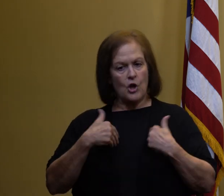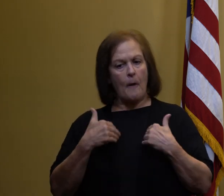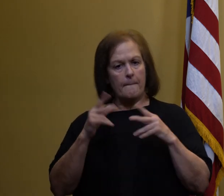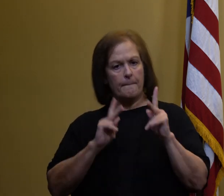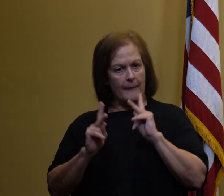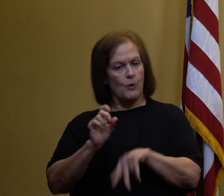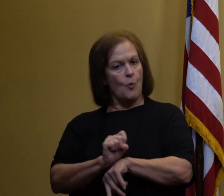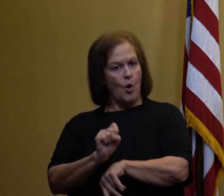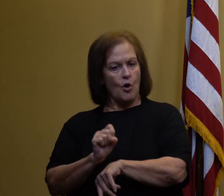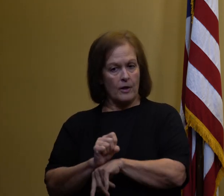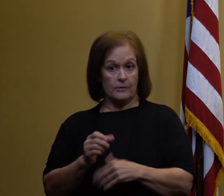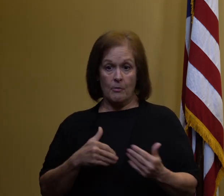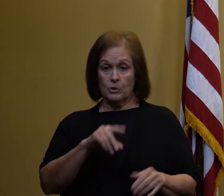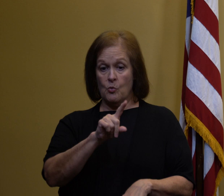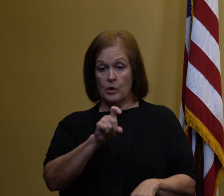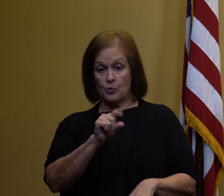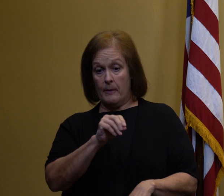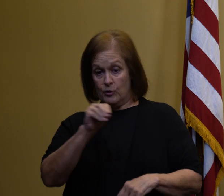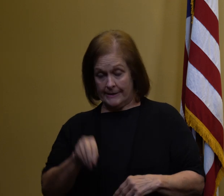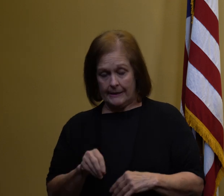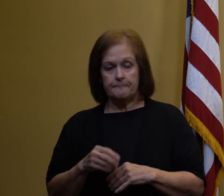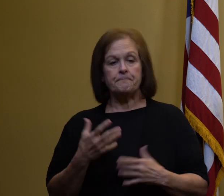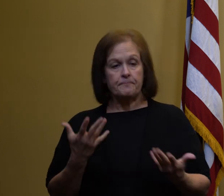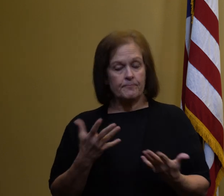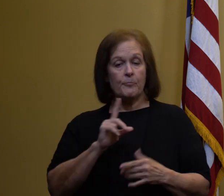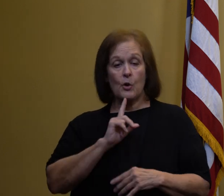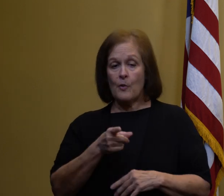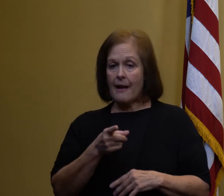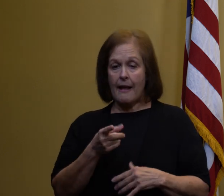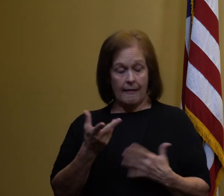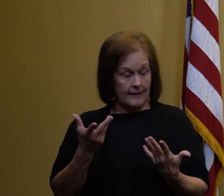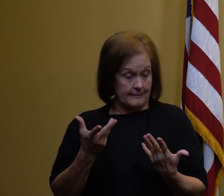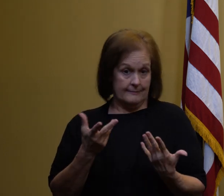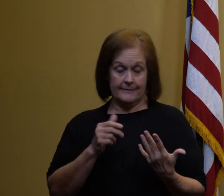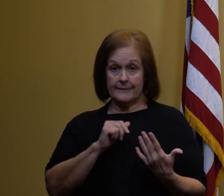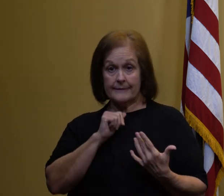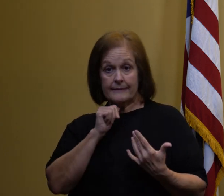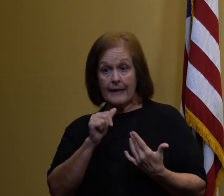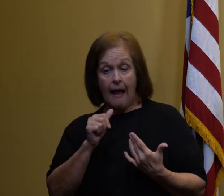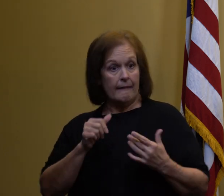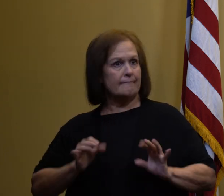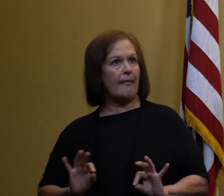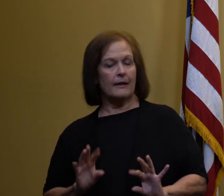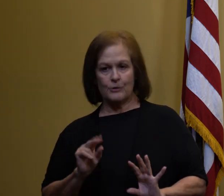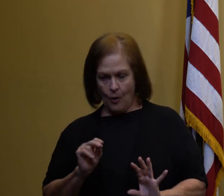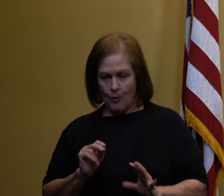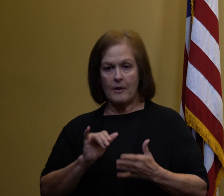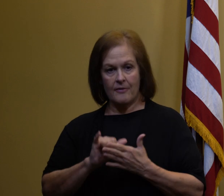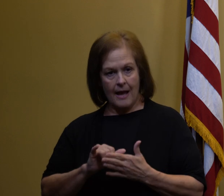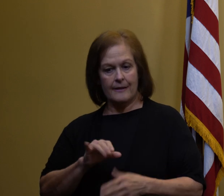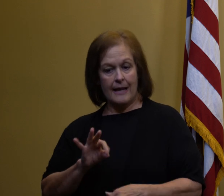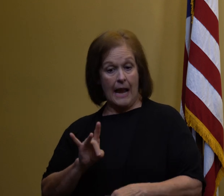opportunity was nearly at 120%. So again, nothing to shake a stick at. Of course, 98% of our